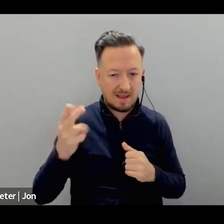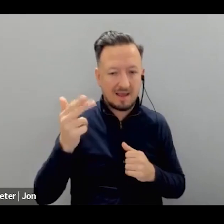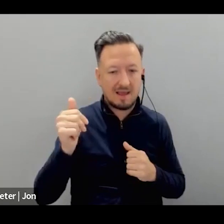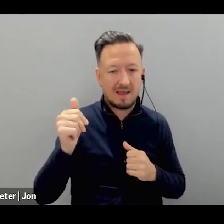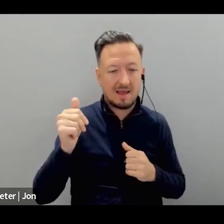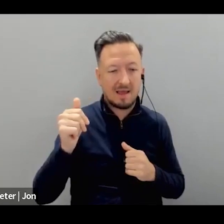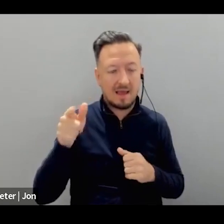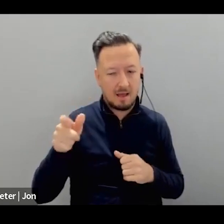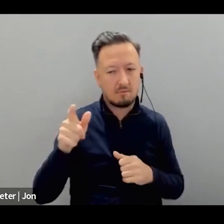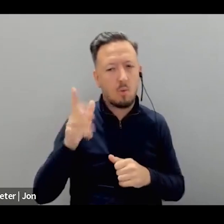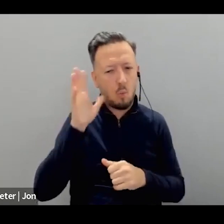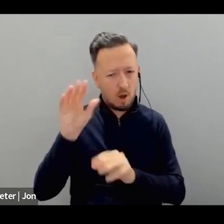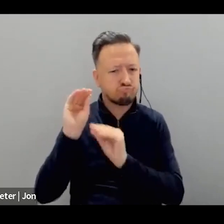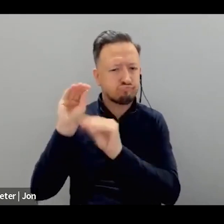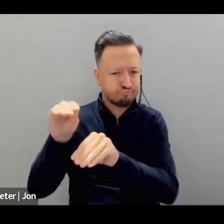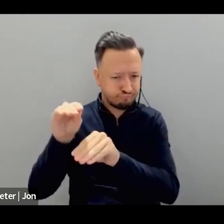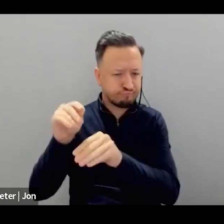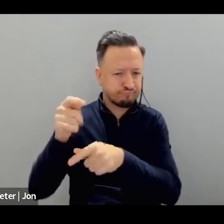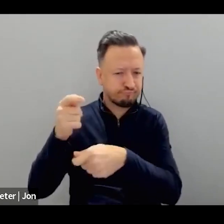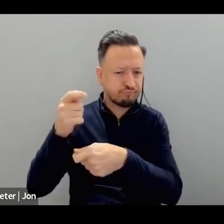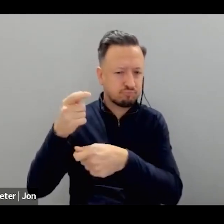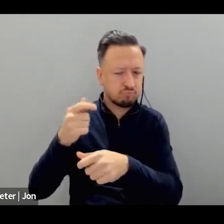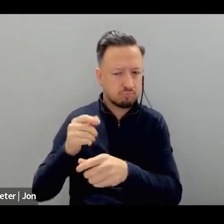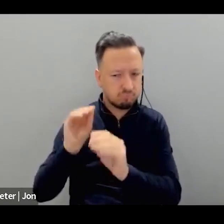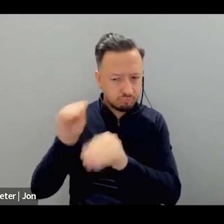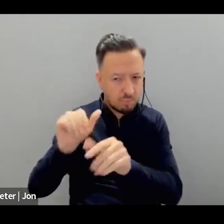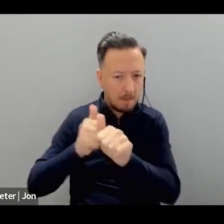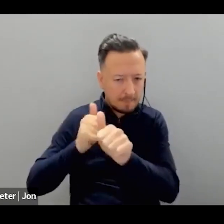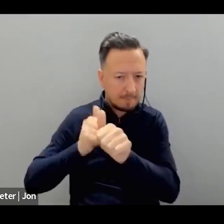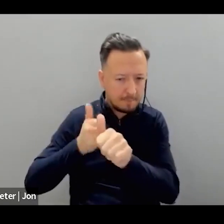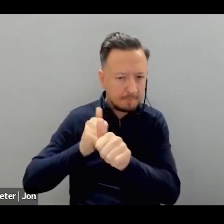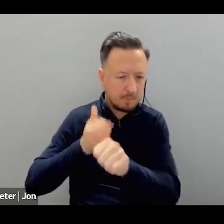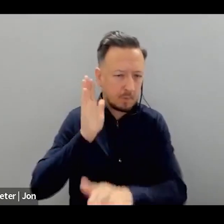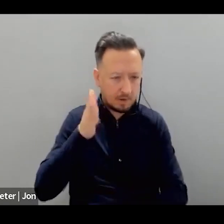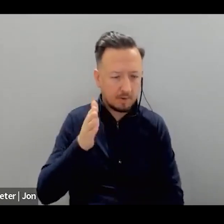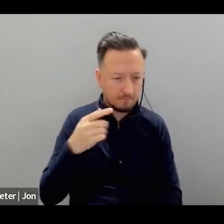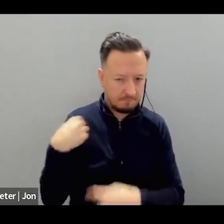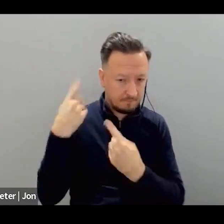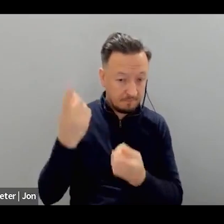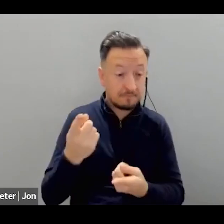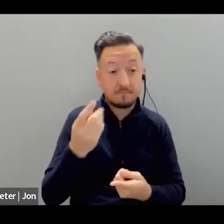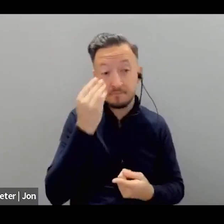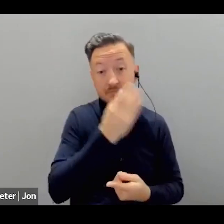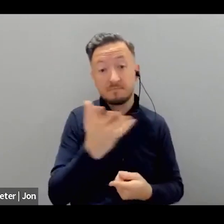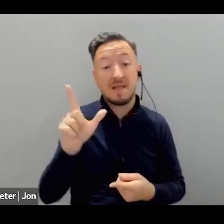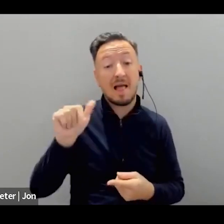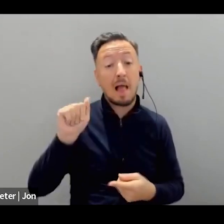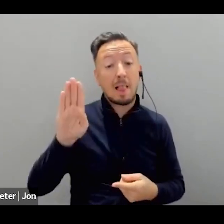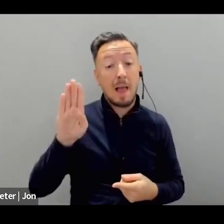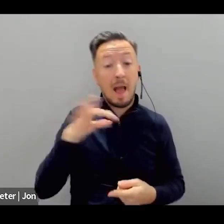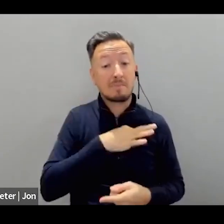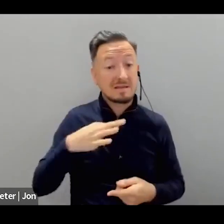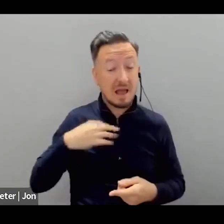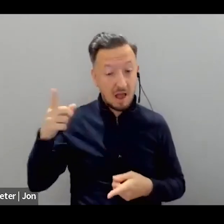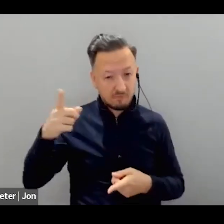updated in real time by our lab staff for a few weeks now. And it is worth noting, our lab staff have run